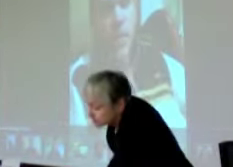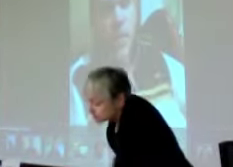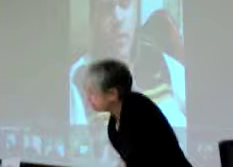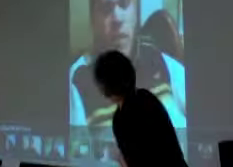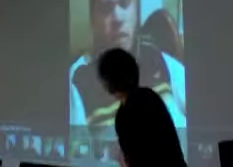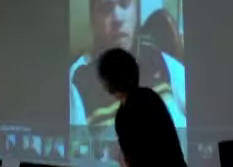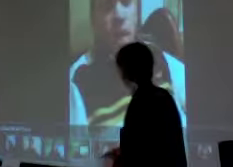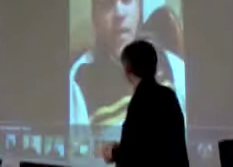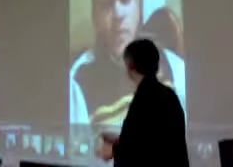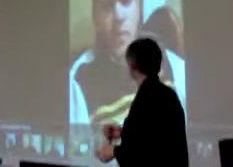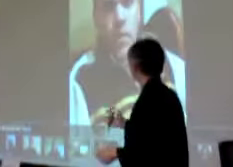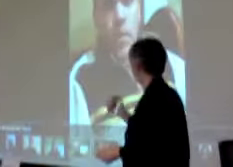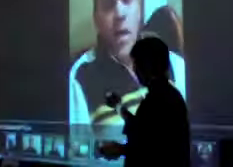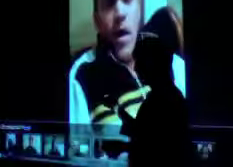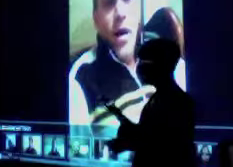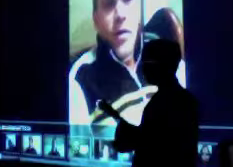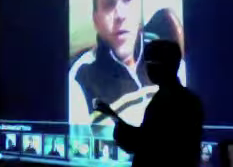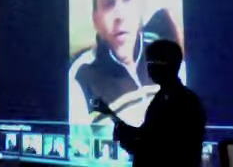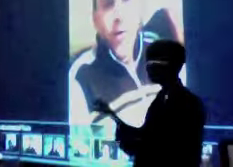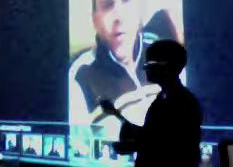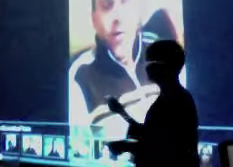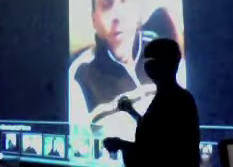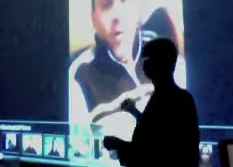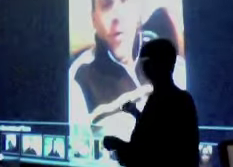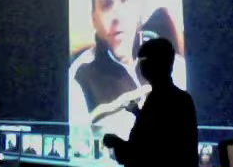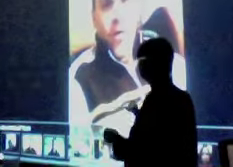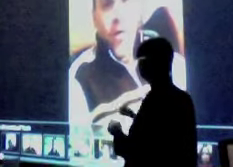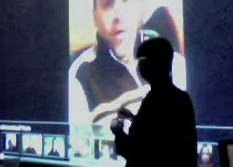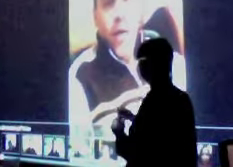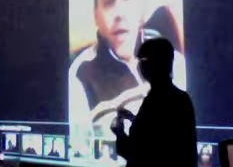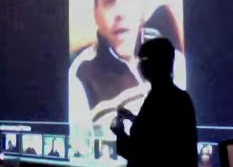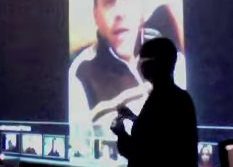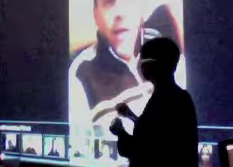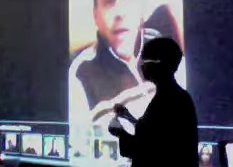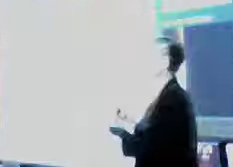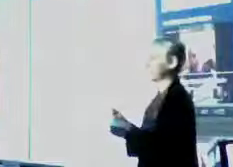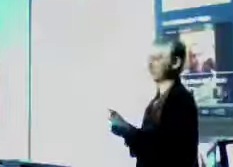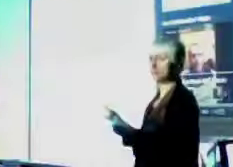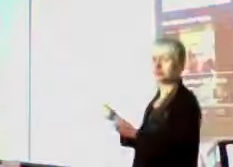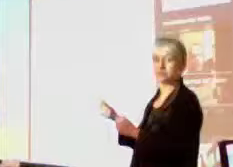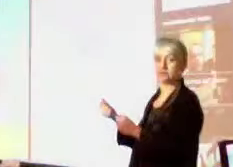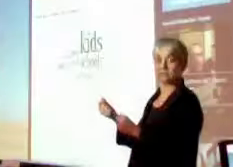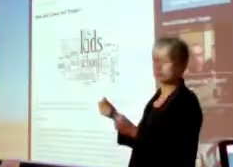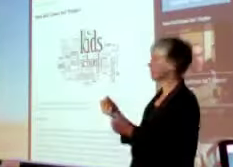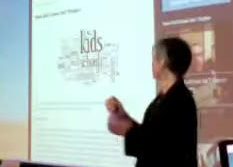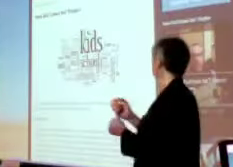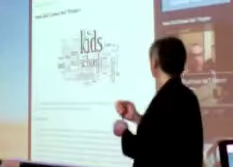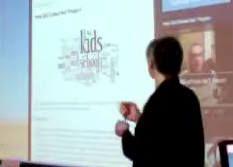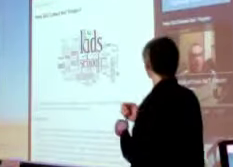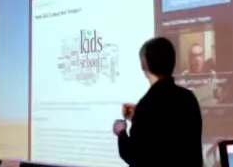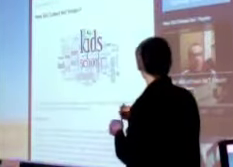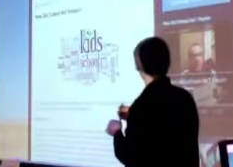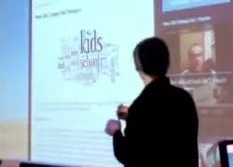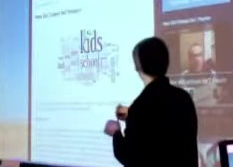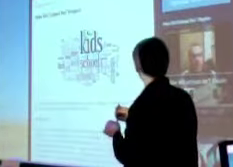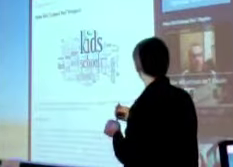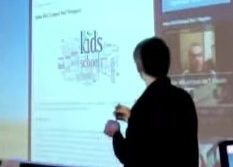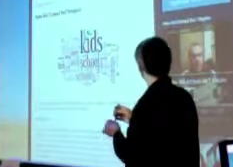Oh, is the volume set up? Someone pretty muted. good. Yeah, someone muted it. Turn the lights on, please. No, I got here. It's